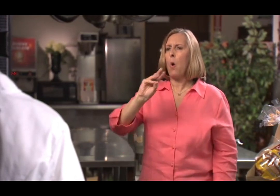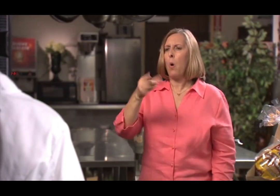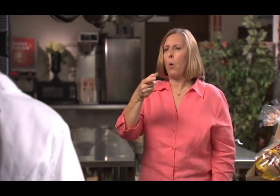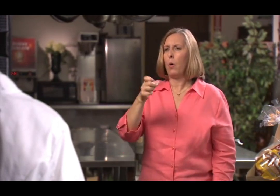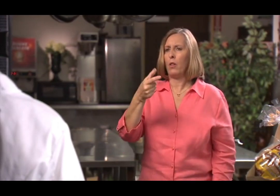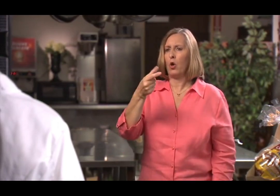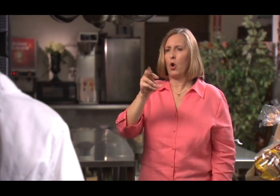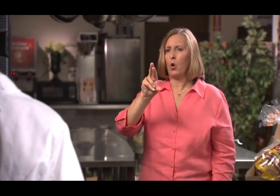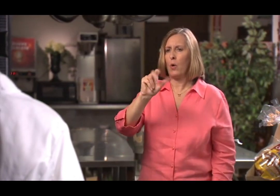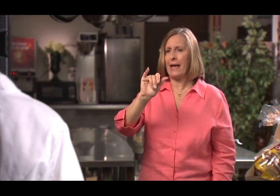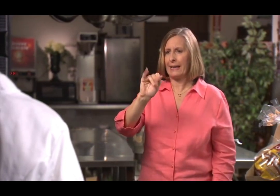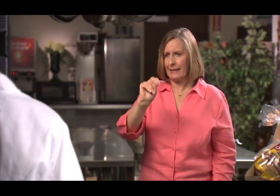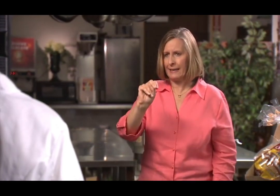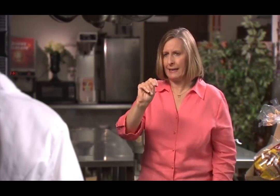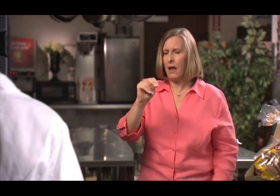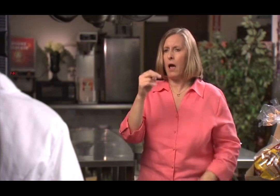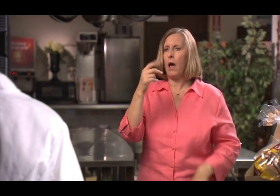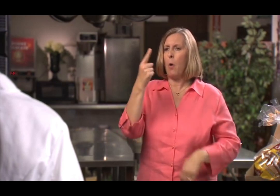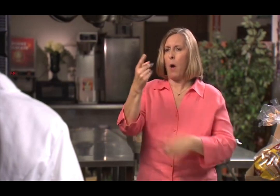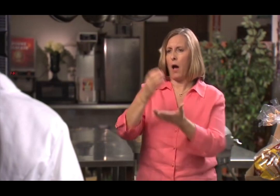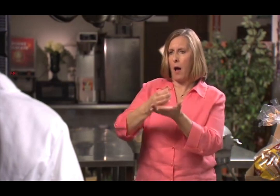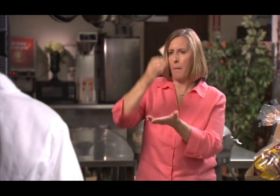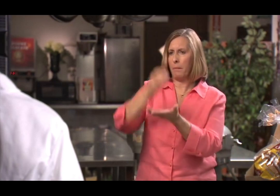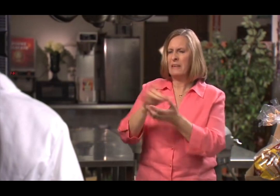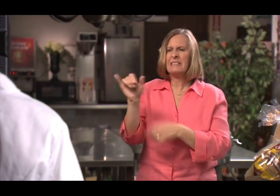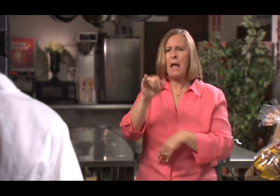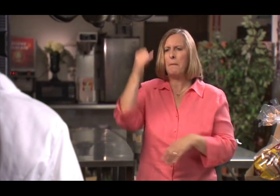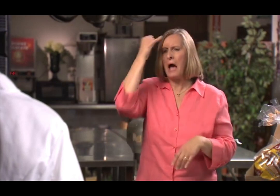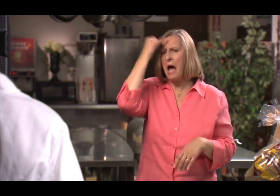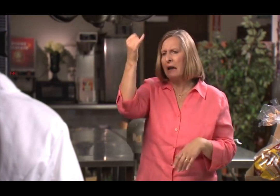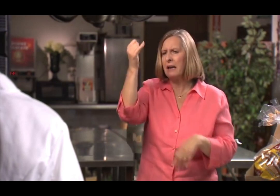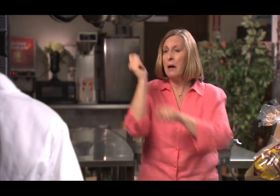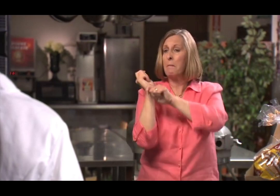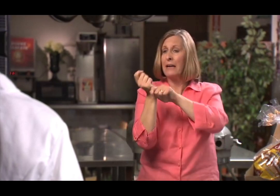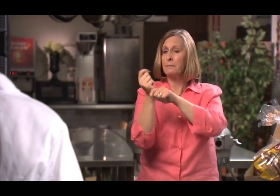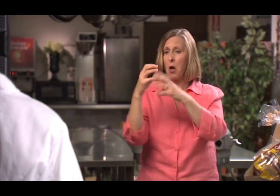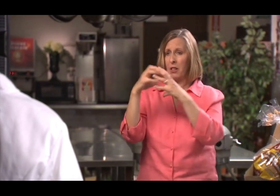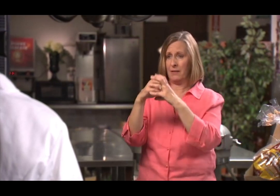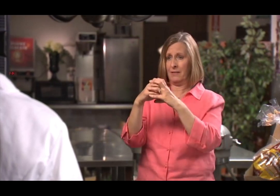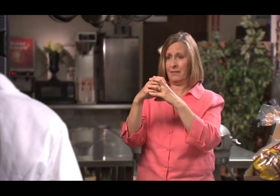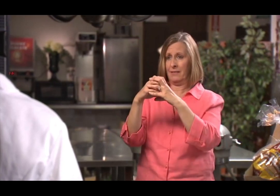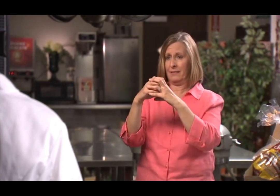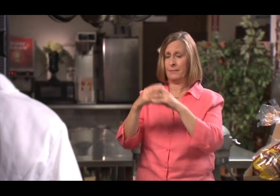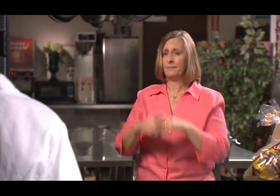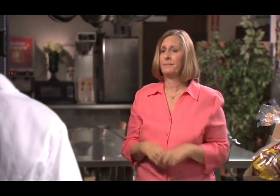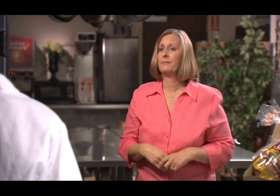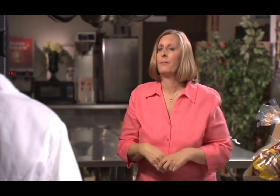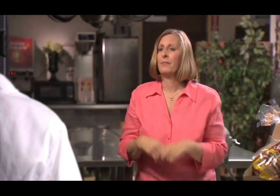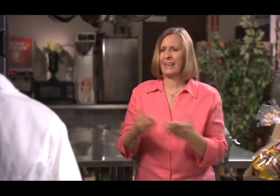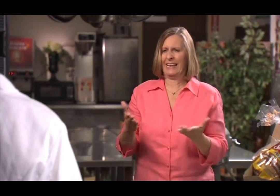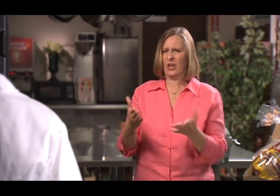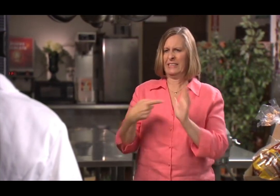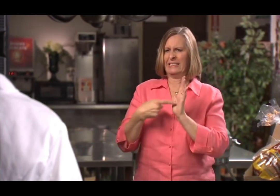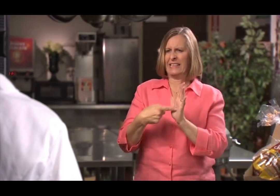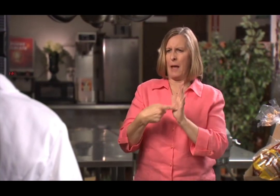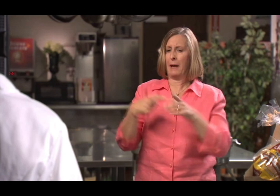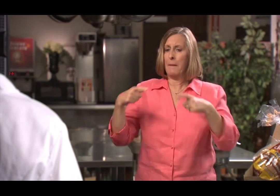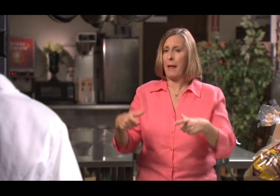A serving of whole grains is about 1 cup, which is about the size of a baseball. Here's an example of how